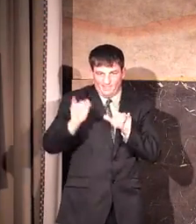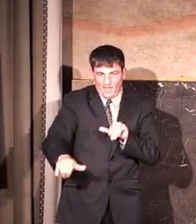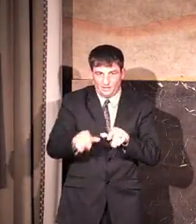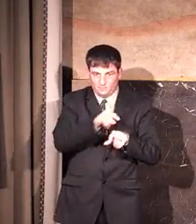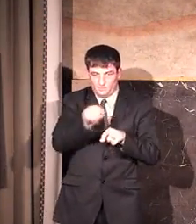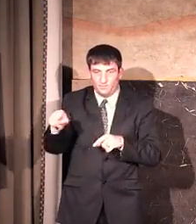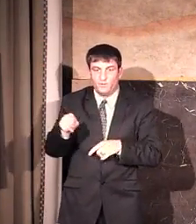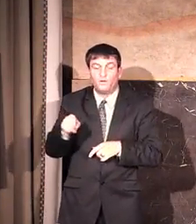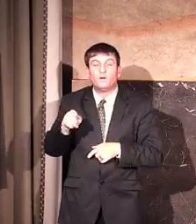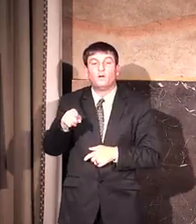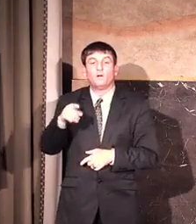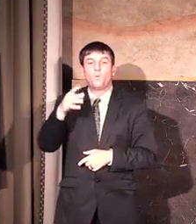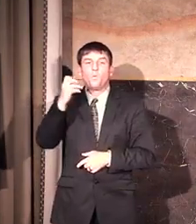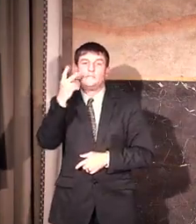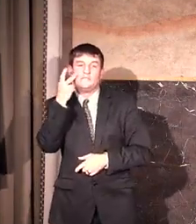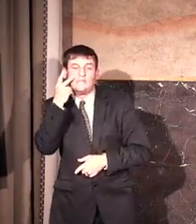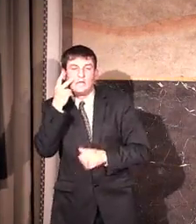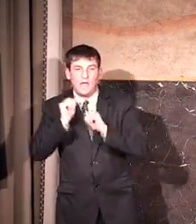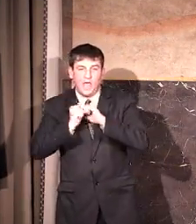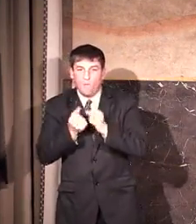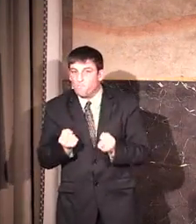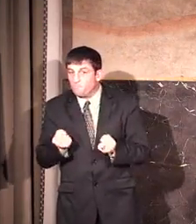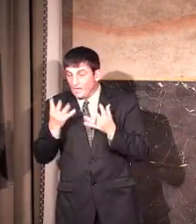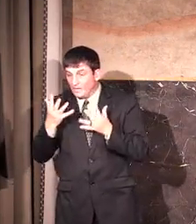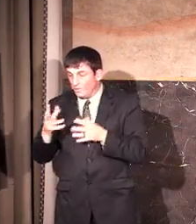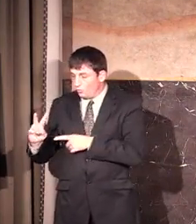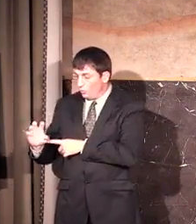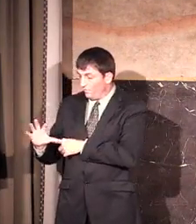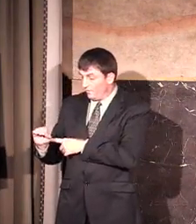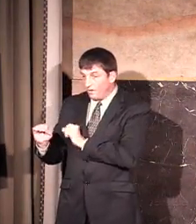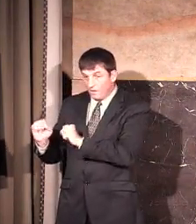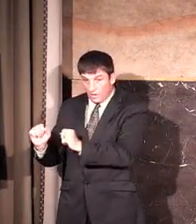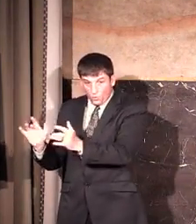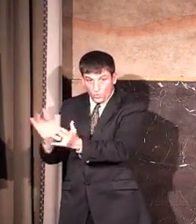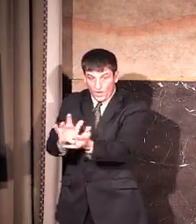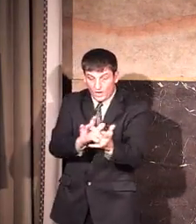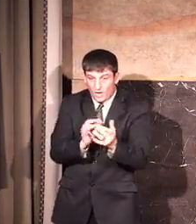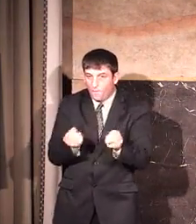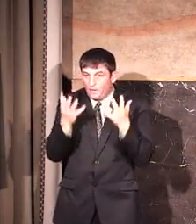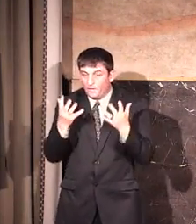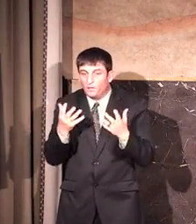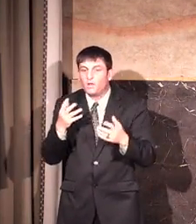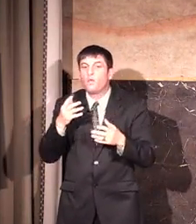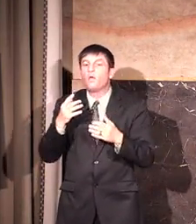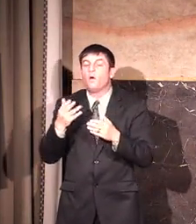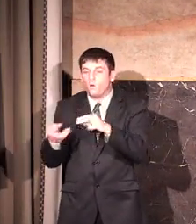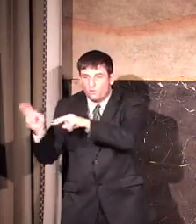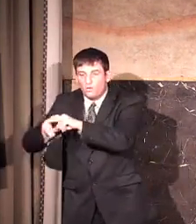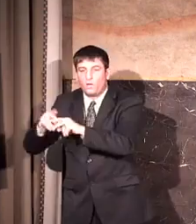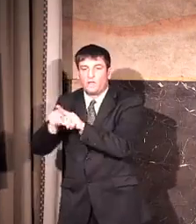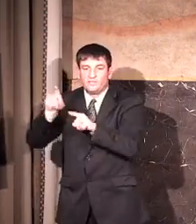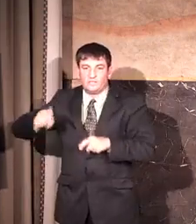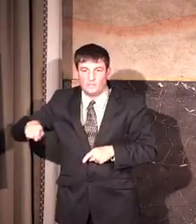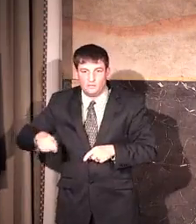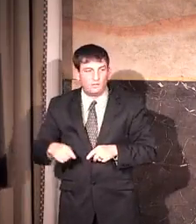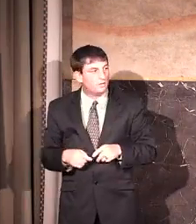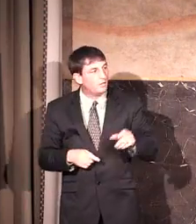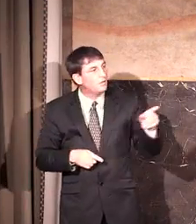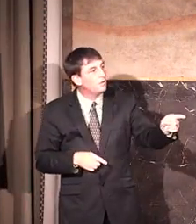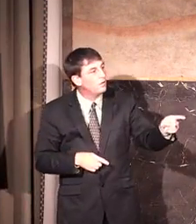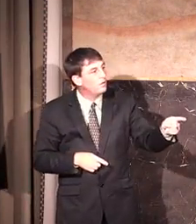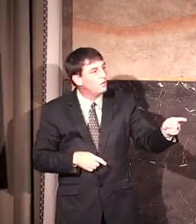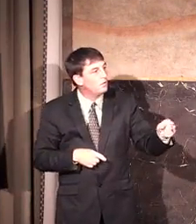we're going to have to see how many we're able to reach initially, and then again continue to scale as needed. Is this as far as these